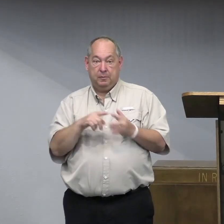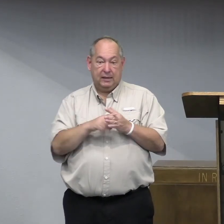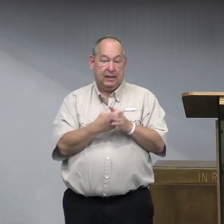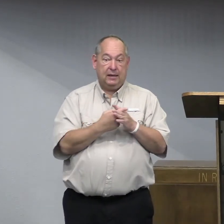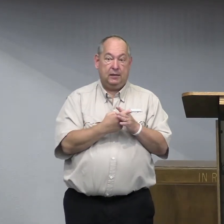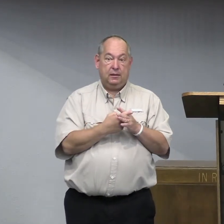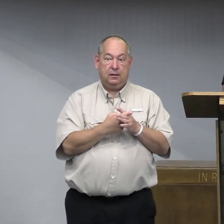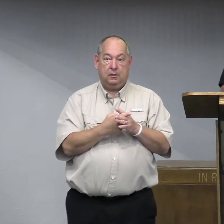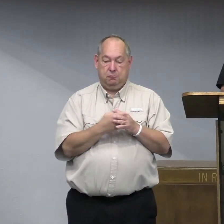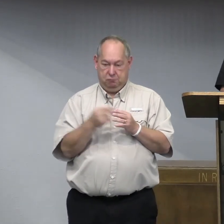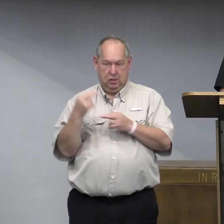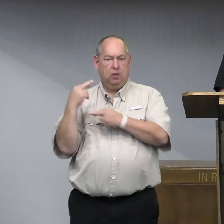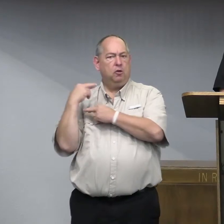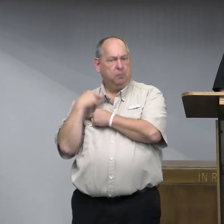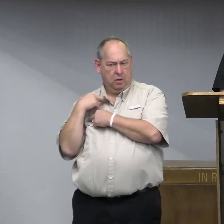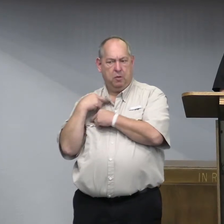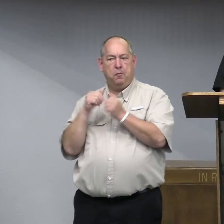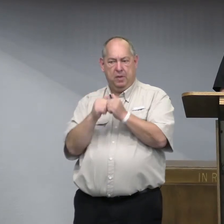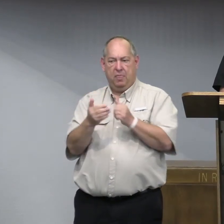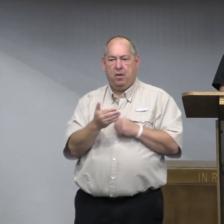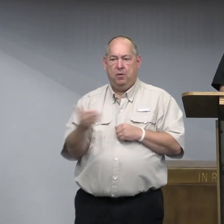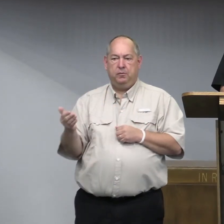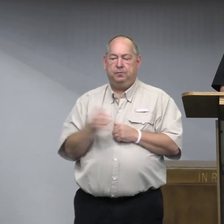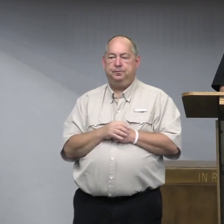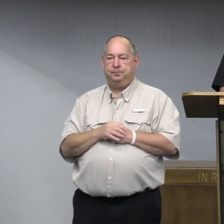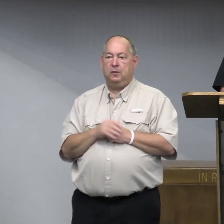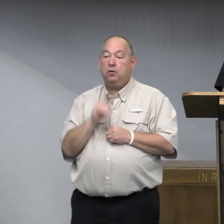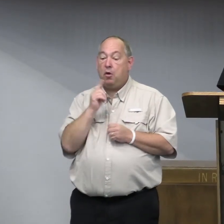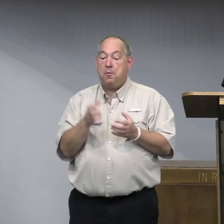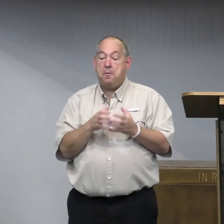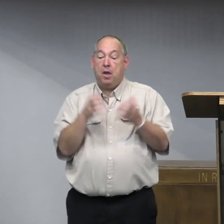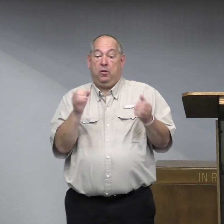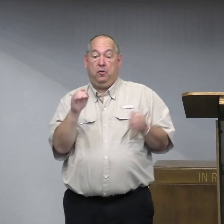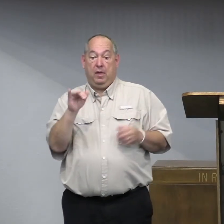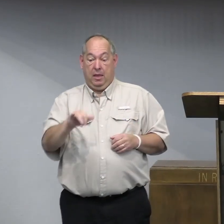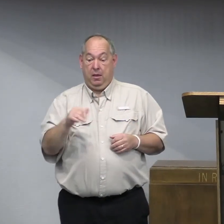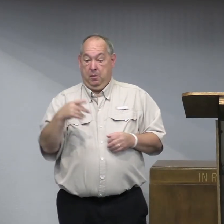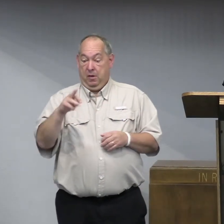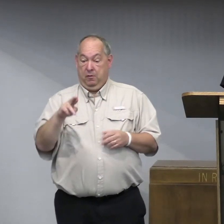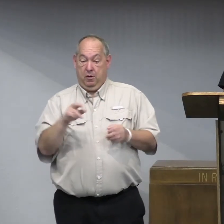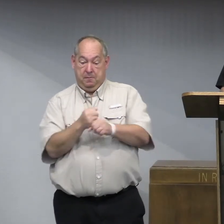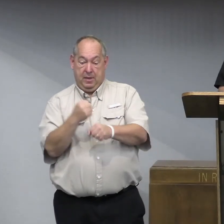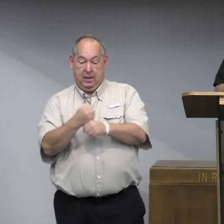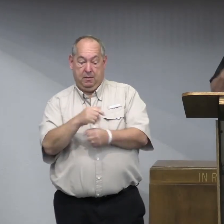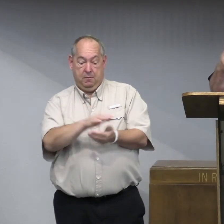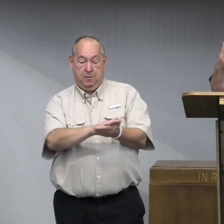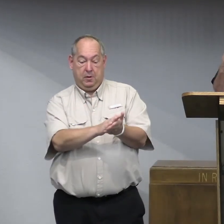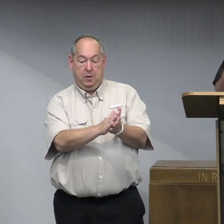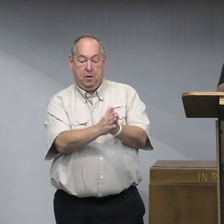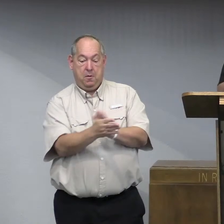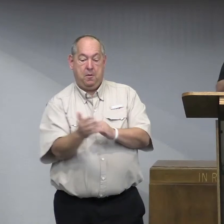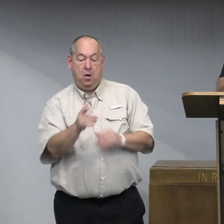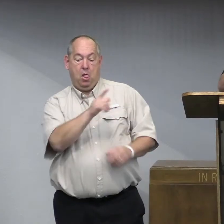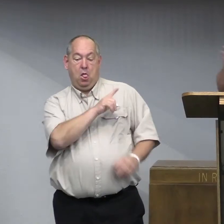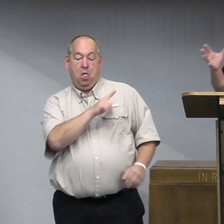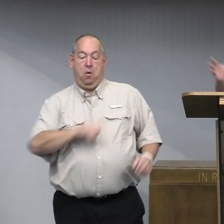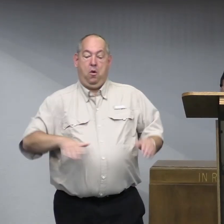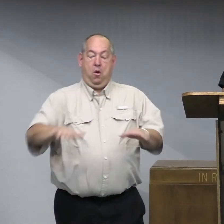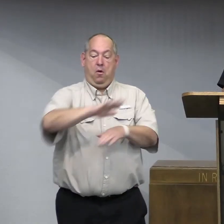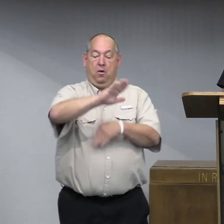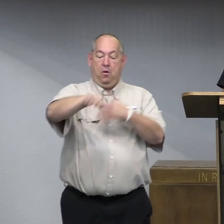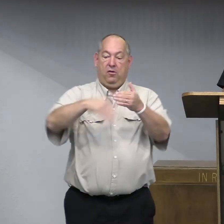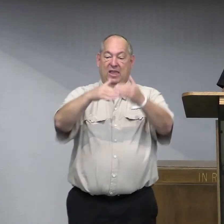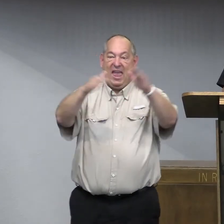he was responsible with those small tasks. So much so that then Potiphar makes him the Lord over his